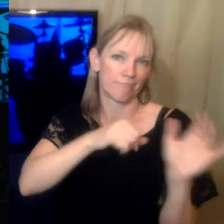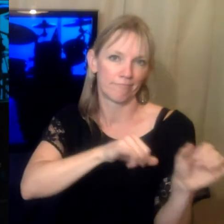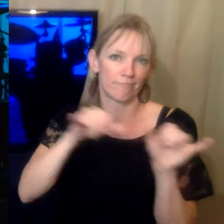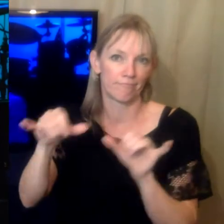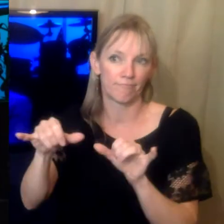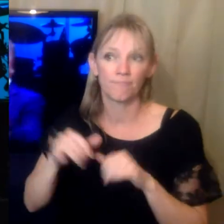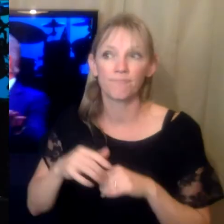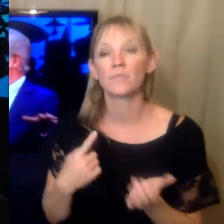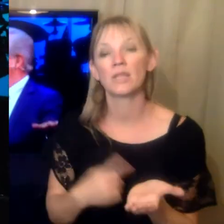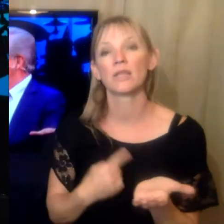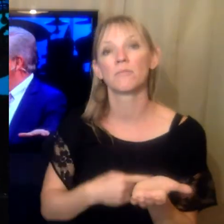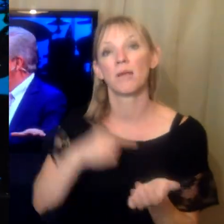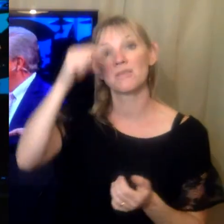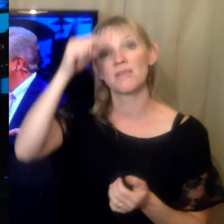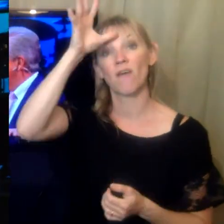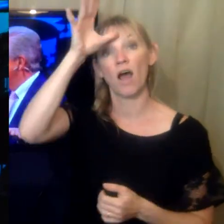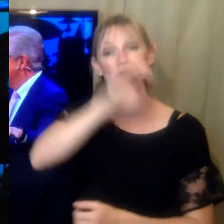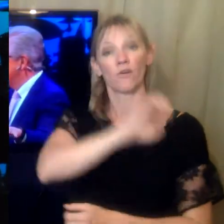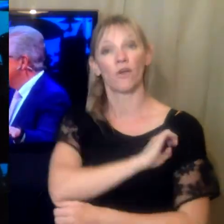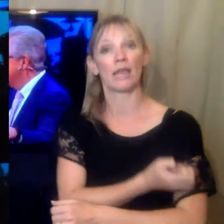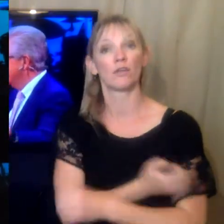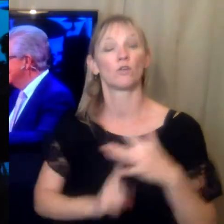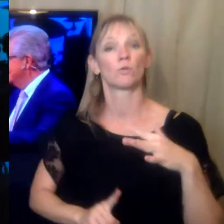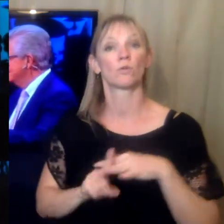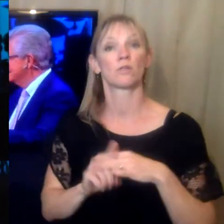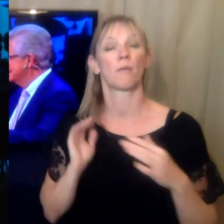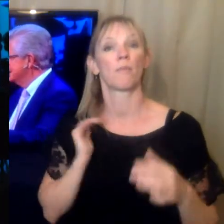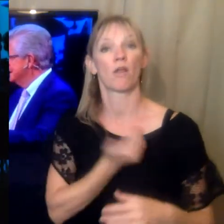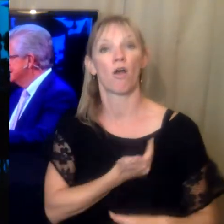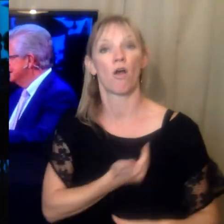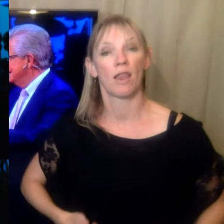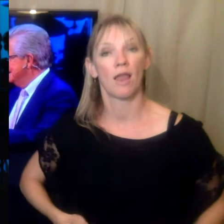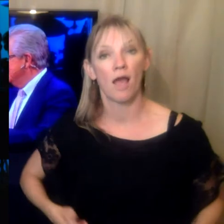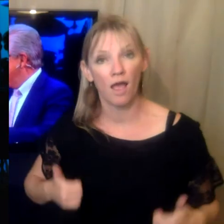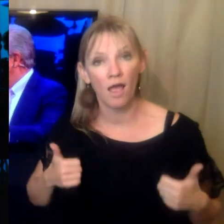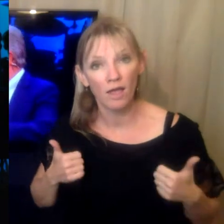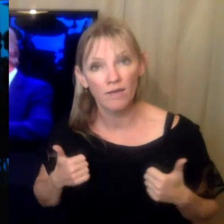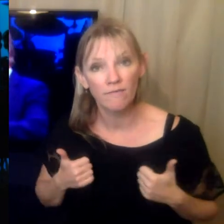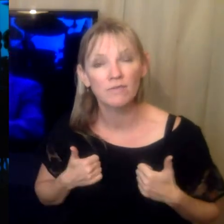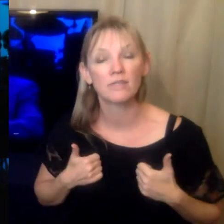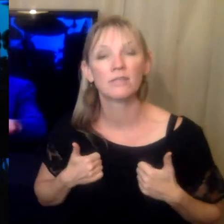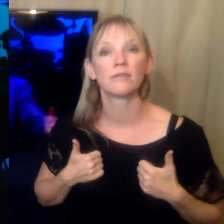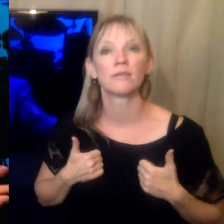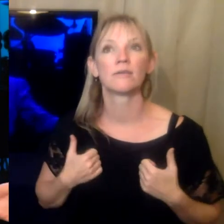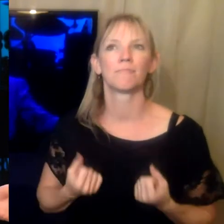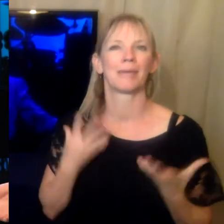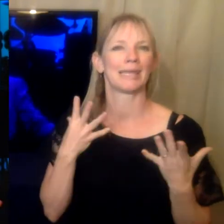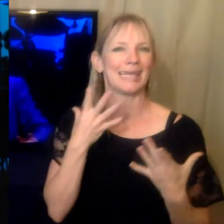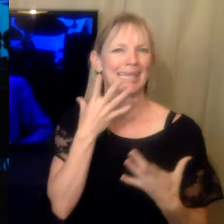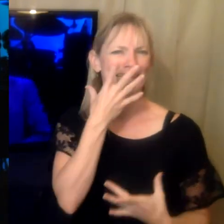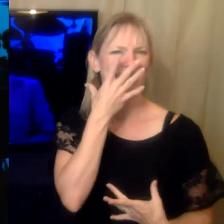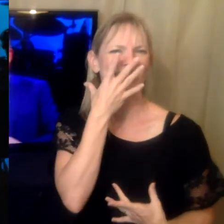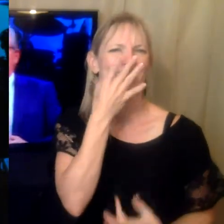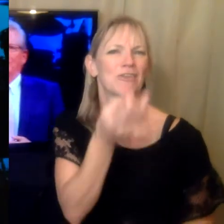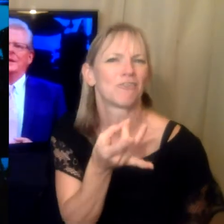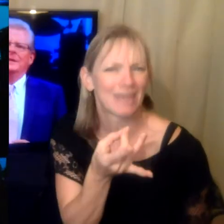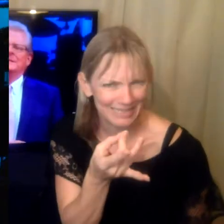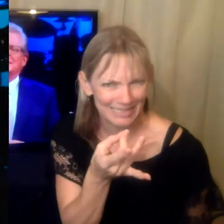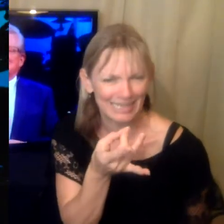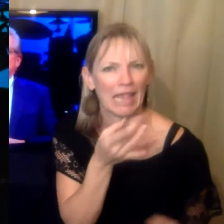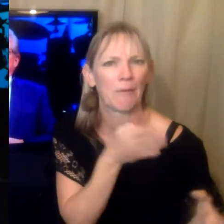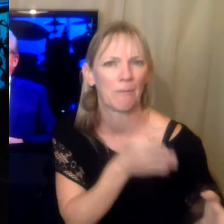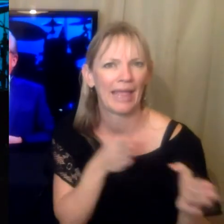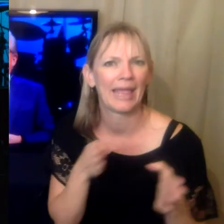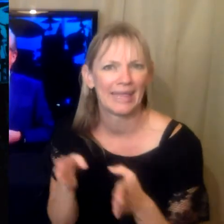sometimes father energy shows up in our lives in so many interesting and profound